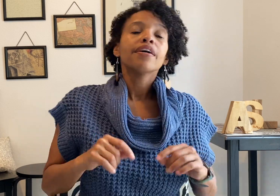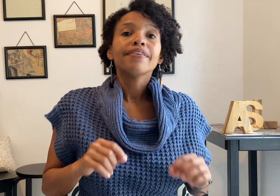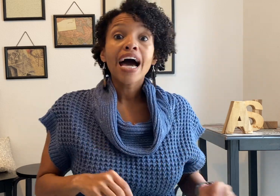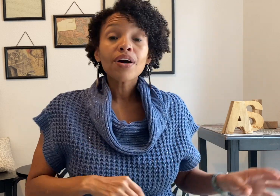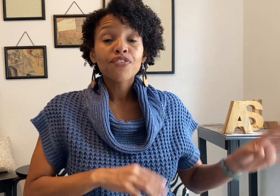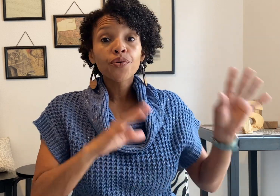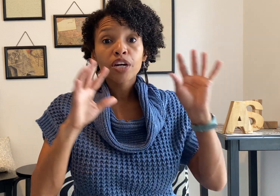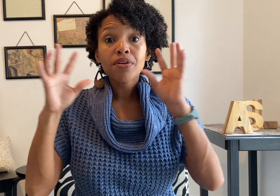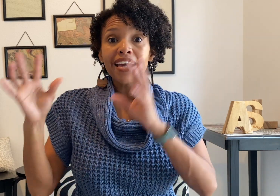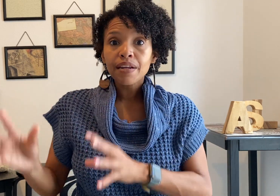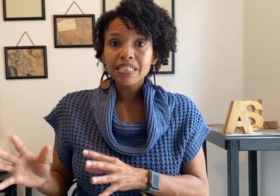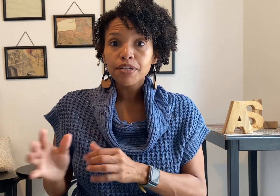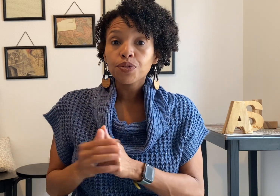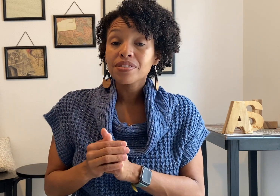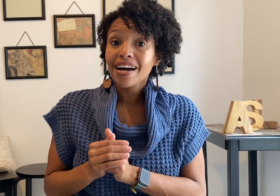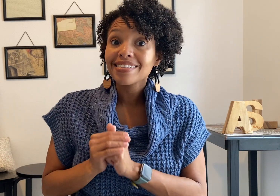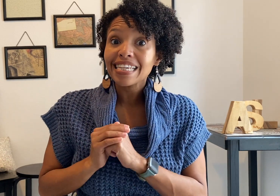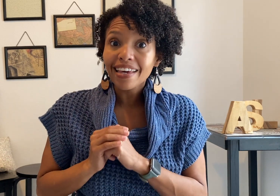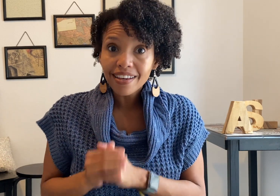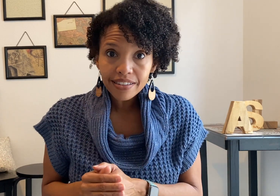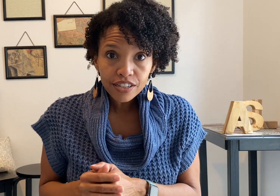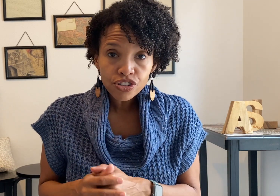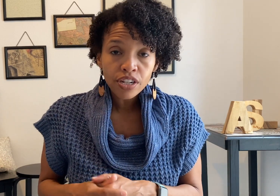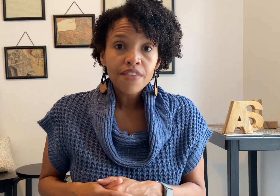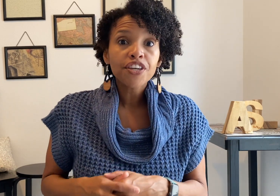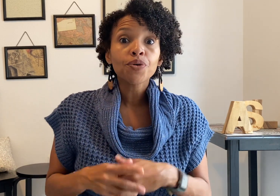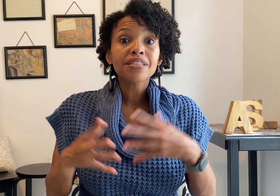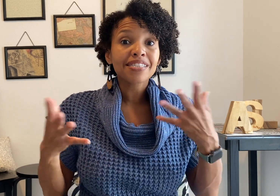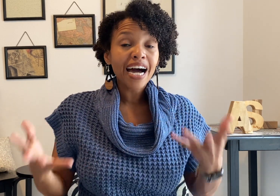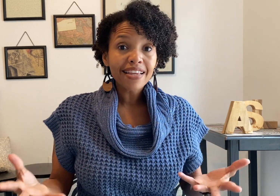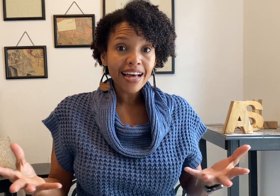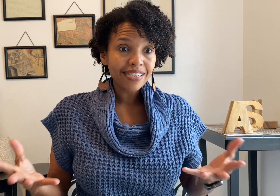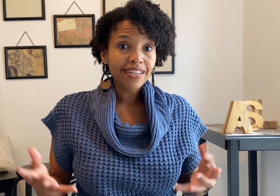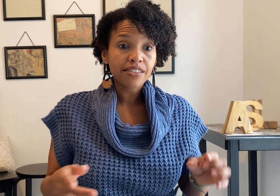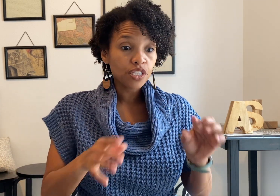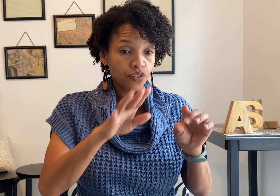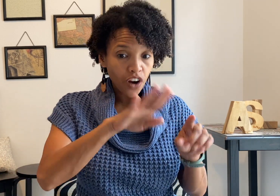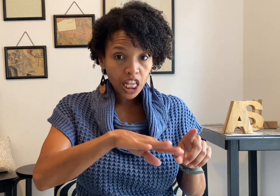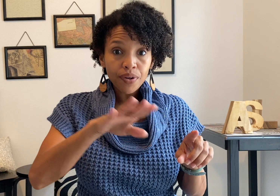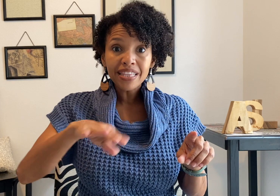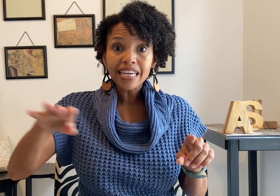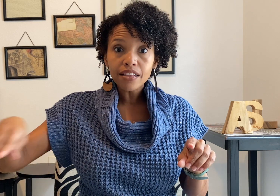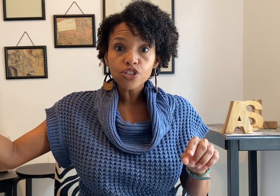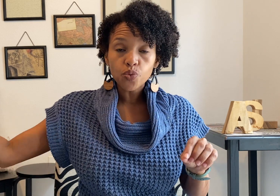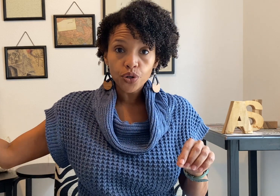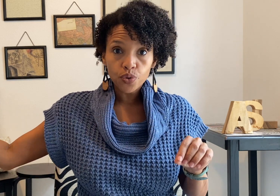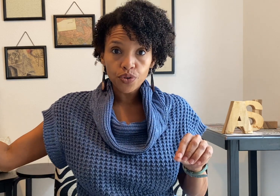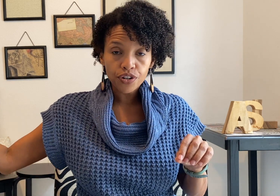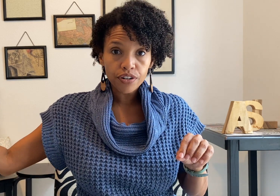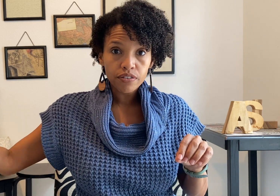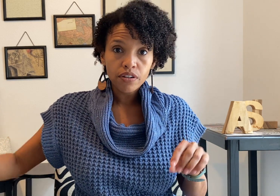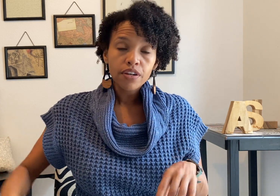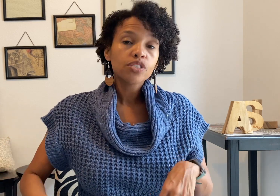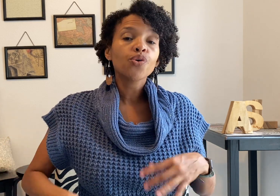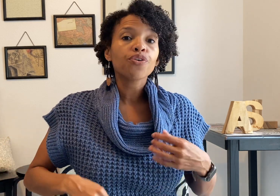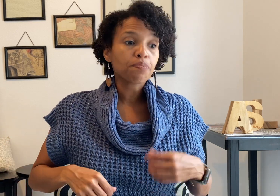now if you were communicating with somebody who signs English, then you would sign that sentence following the English word order. So it would